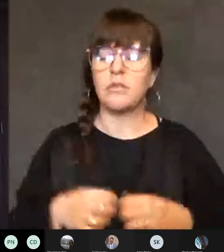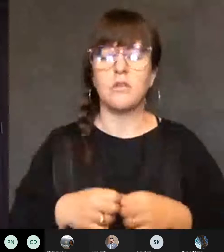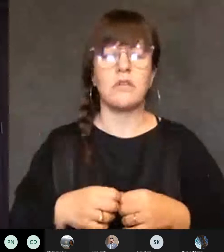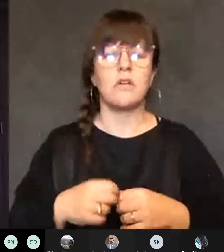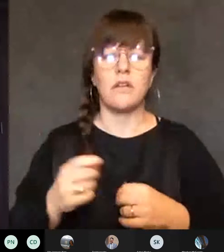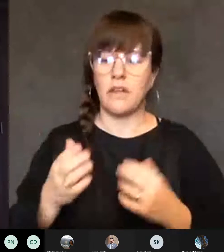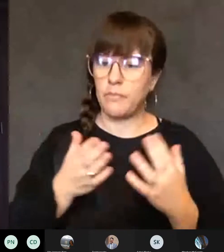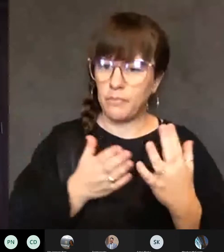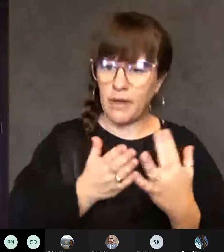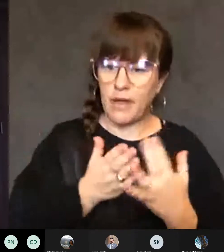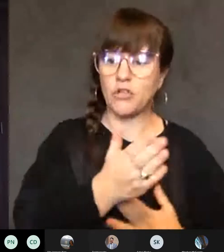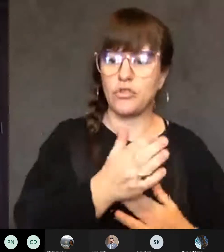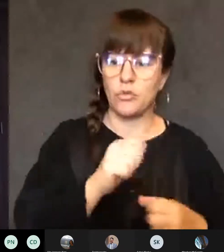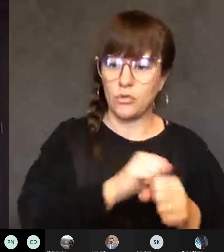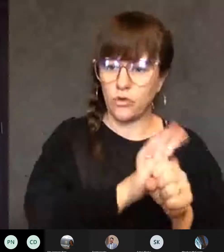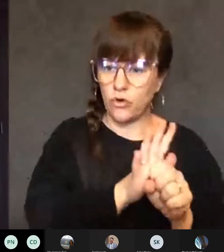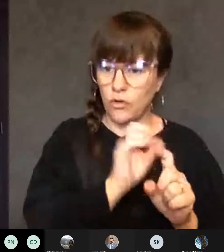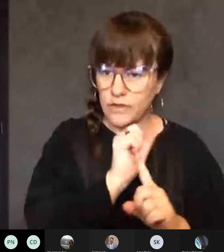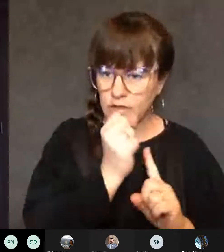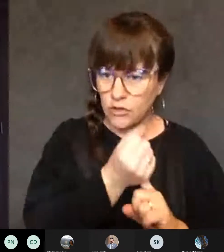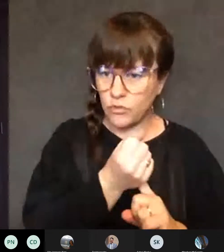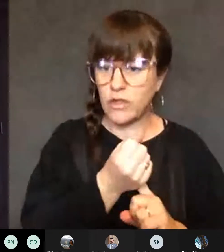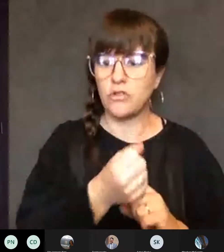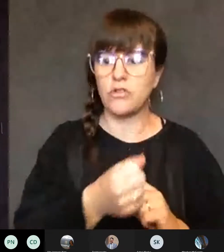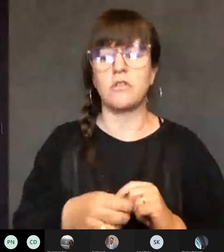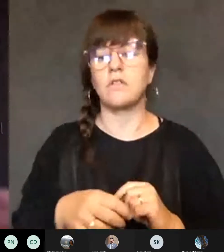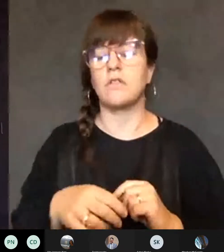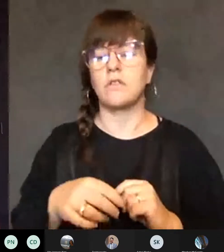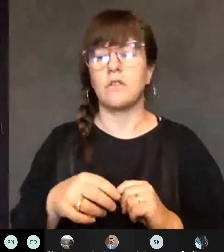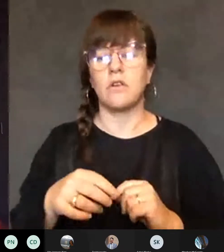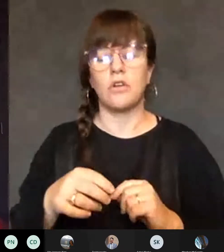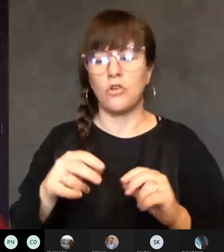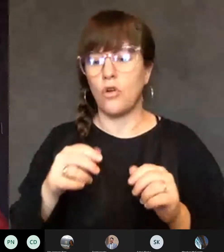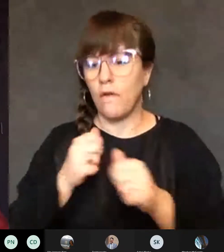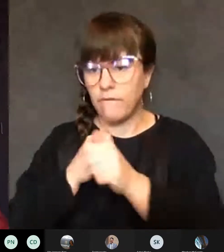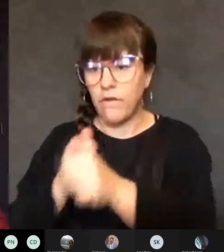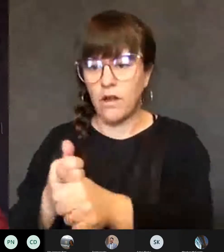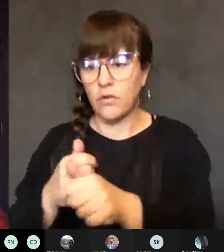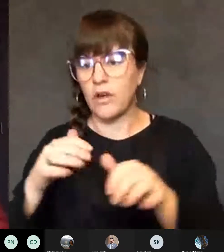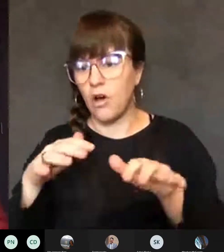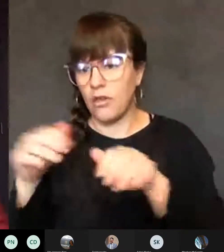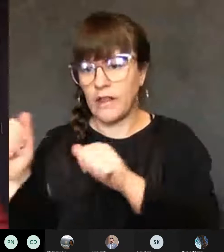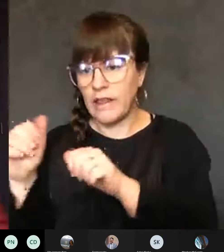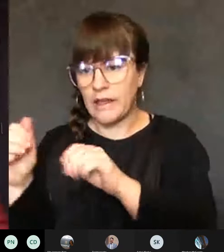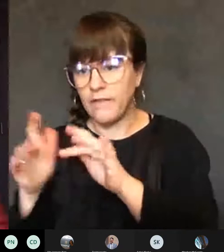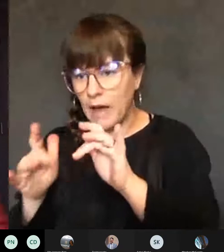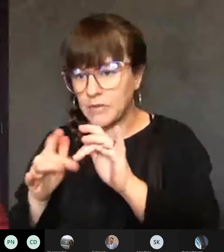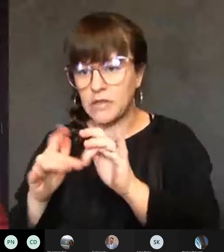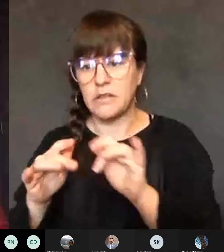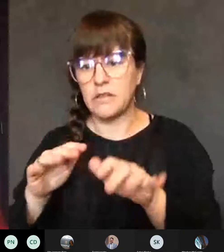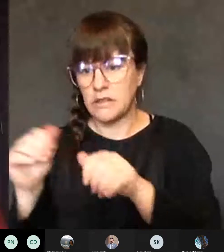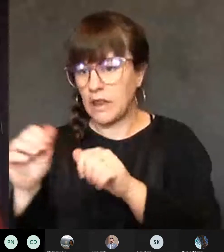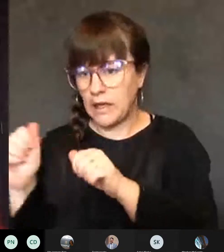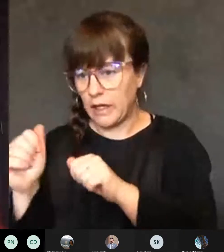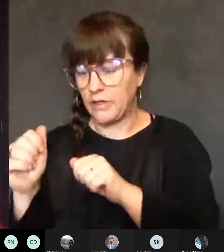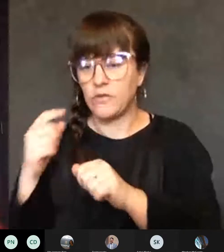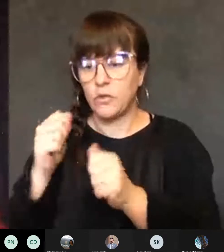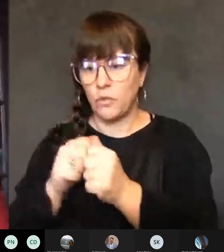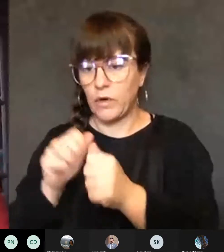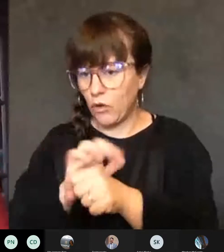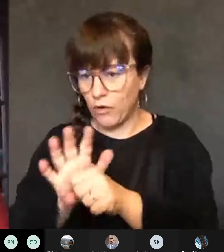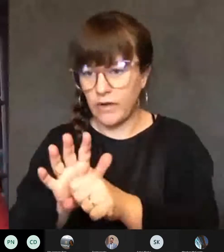the COVID situation and staying on top of the COVID leave situation and all of that. But I think that we all